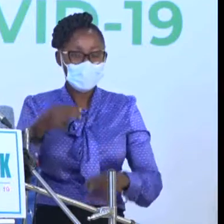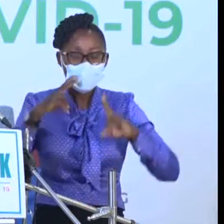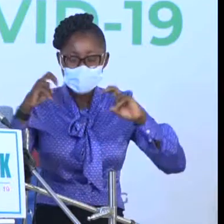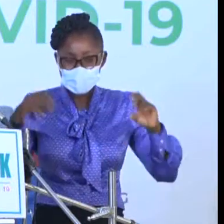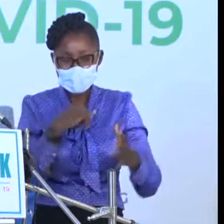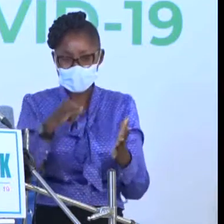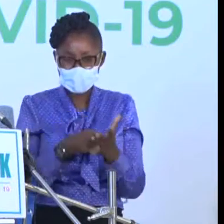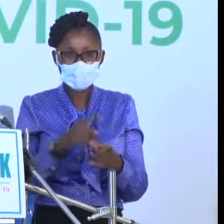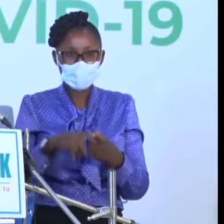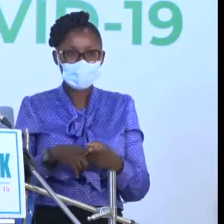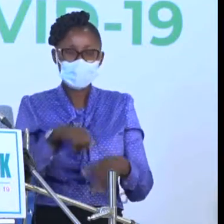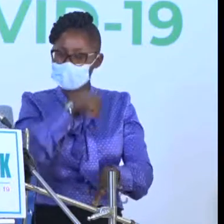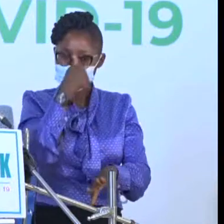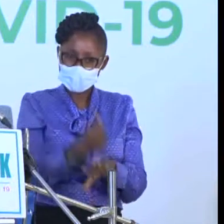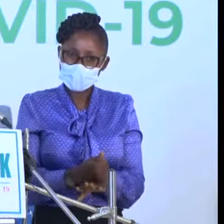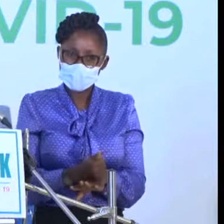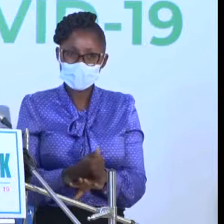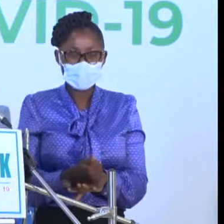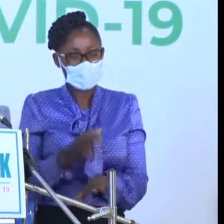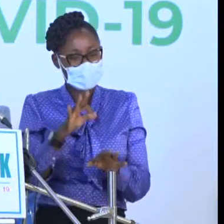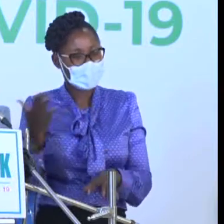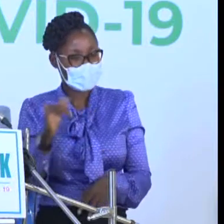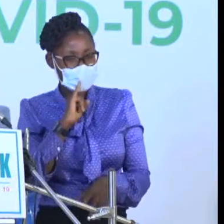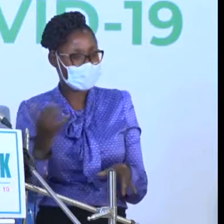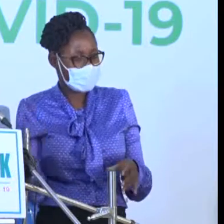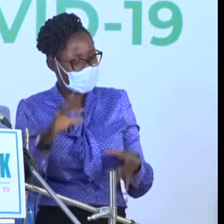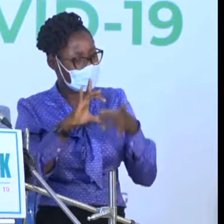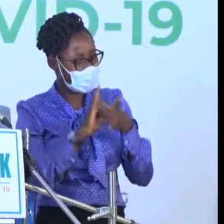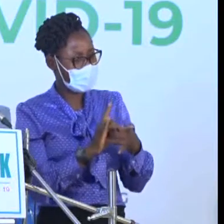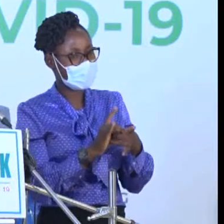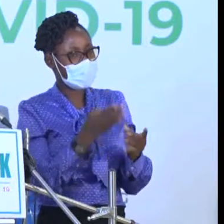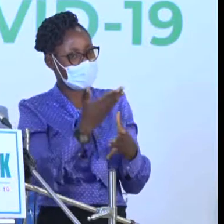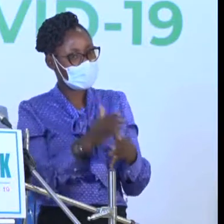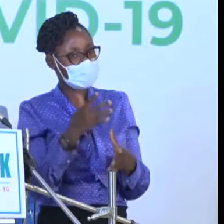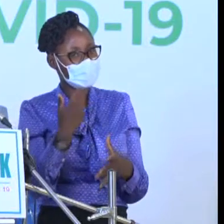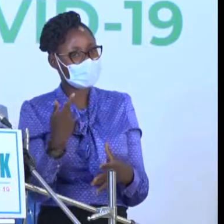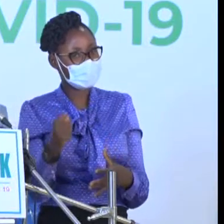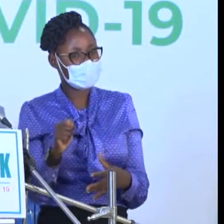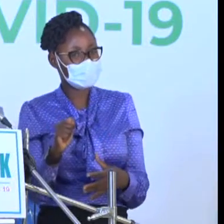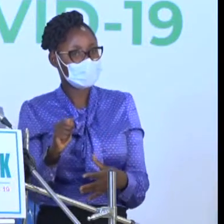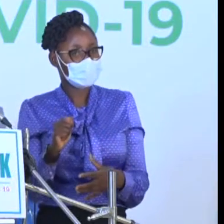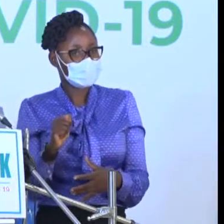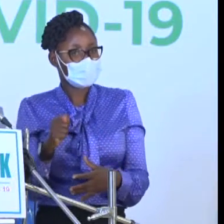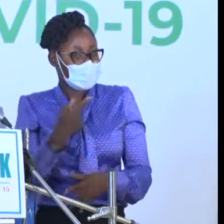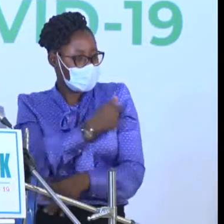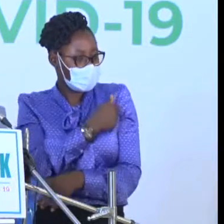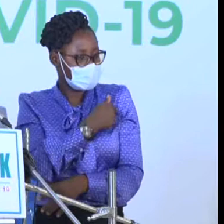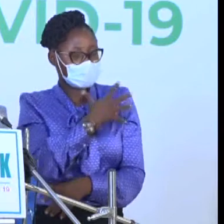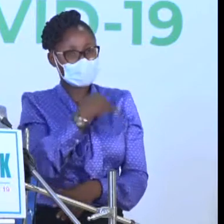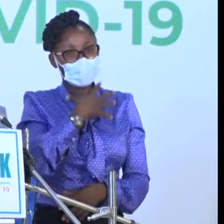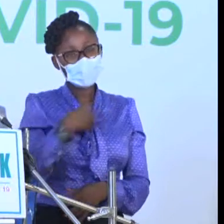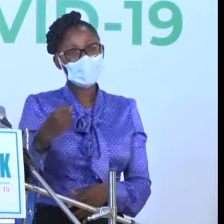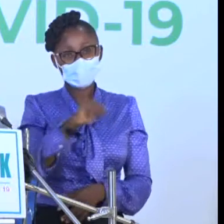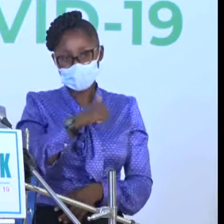and establish any causal link between the vaccine and whatever symptoms or sign the